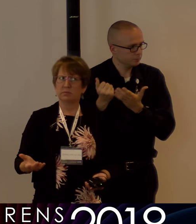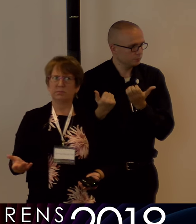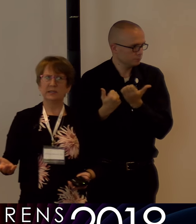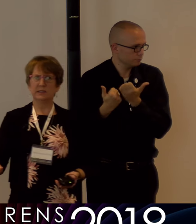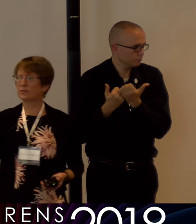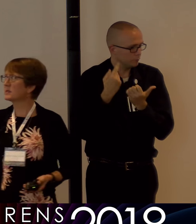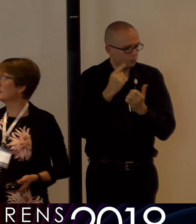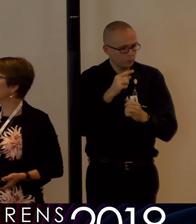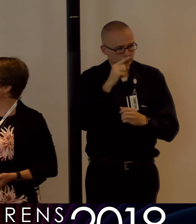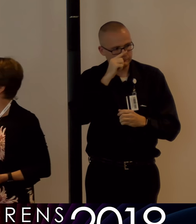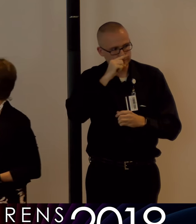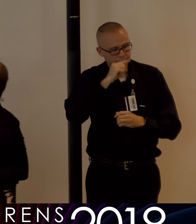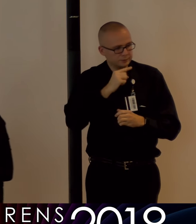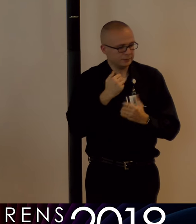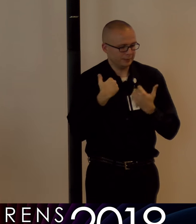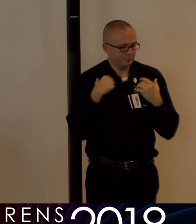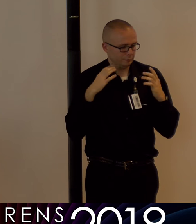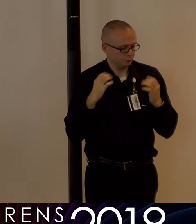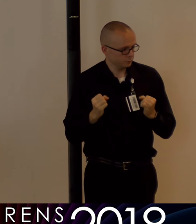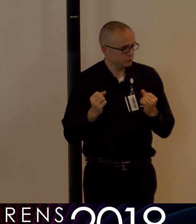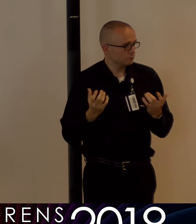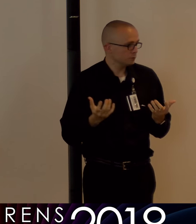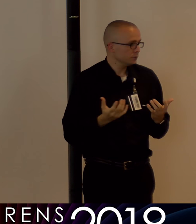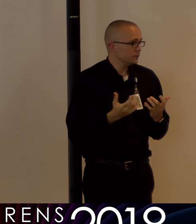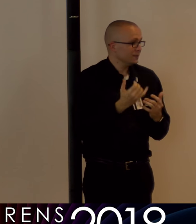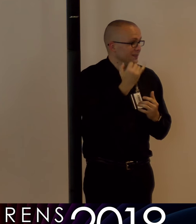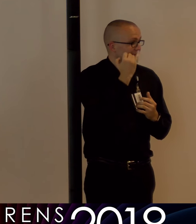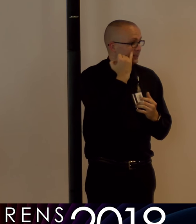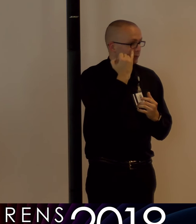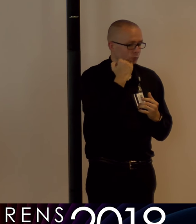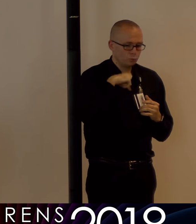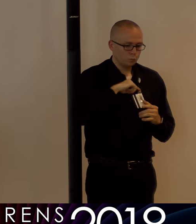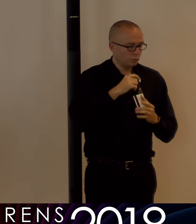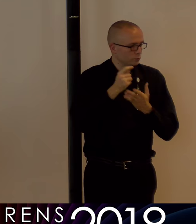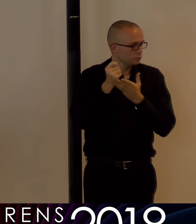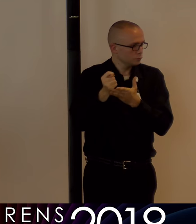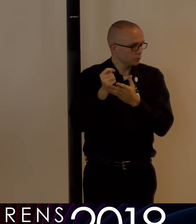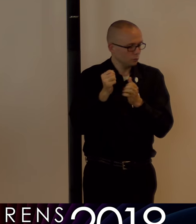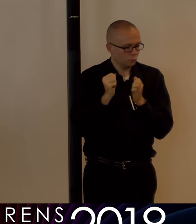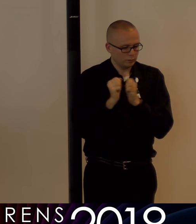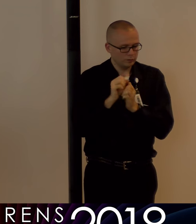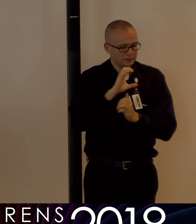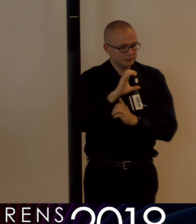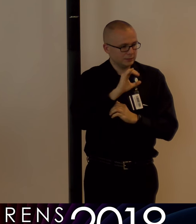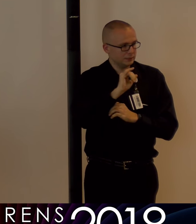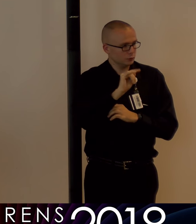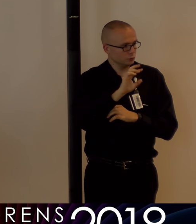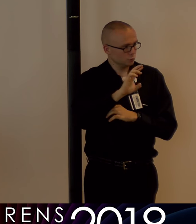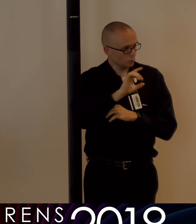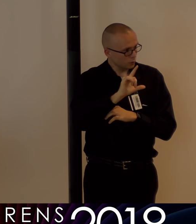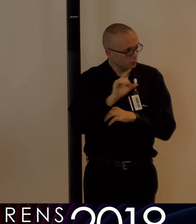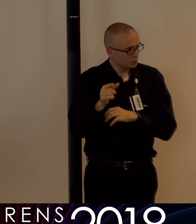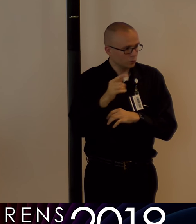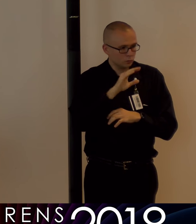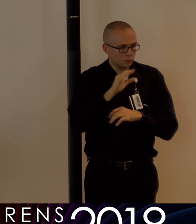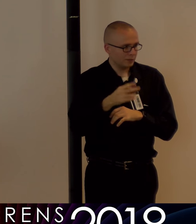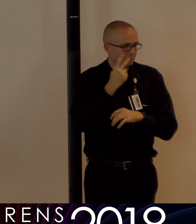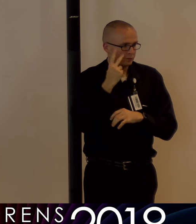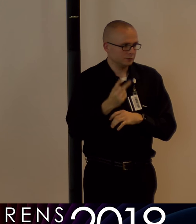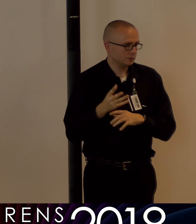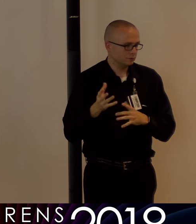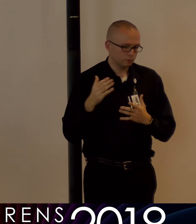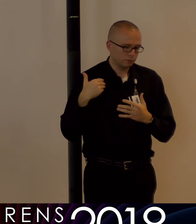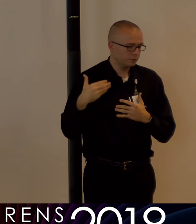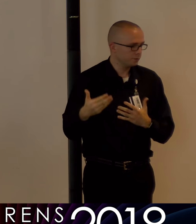So pretty interesting, right? And if we don't treat them with citral, we never see this rescue